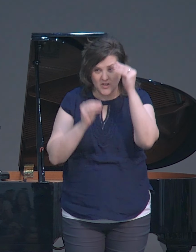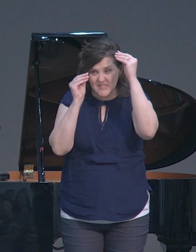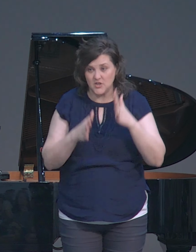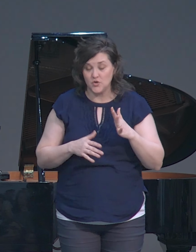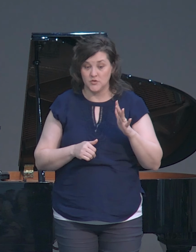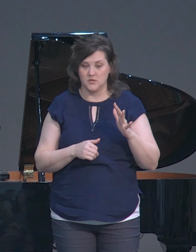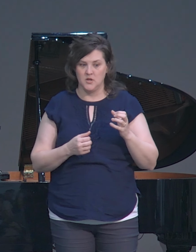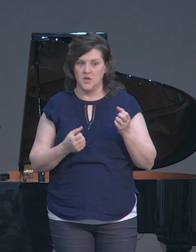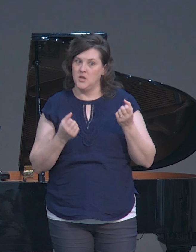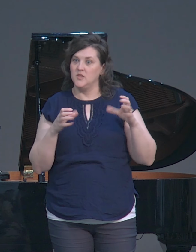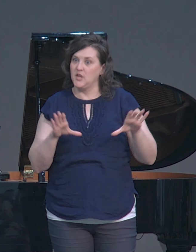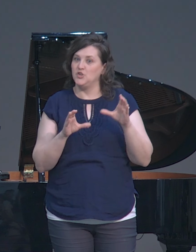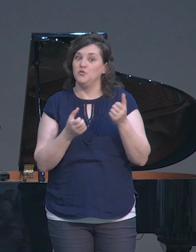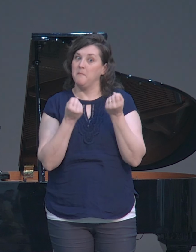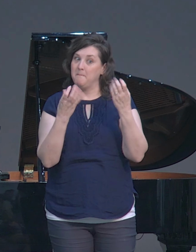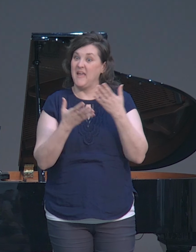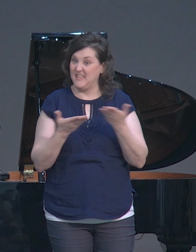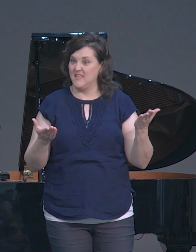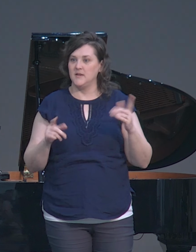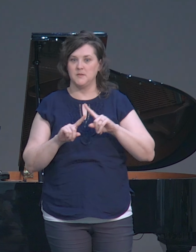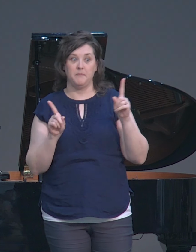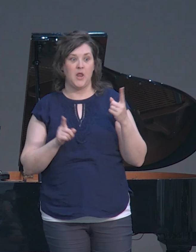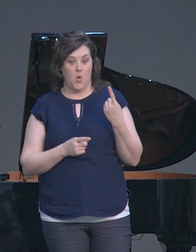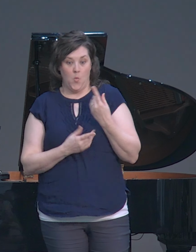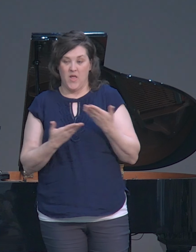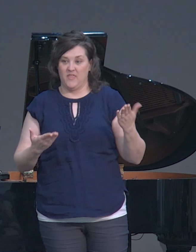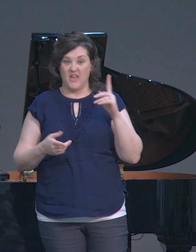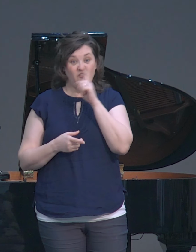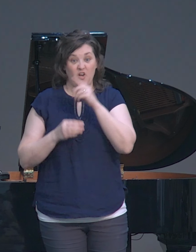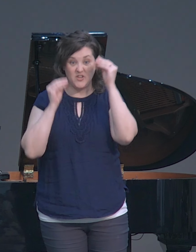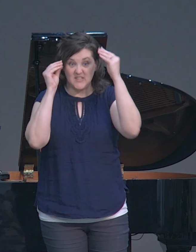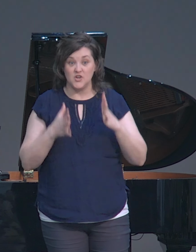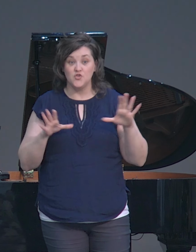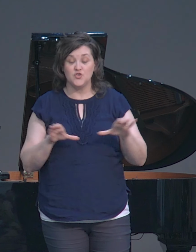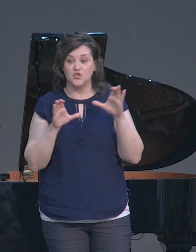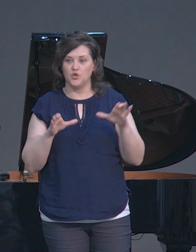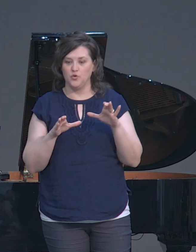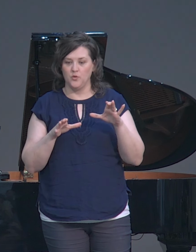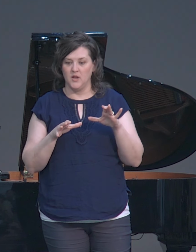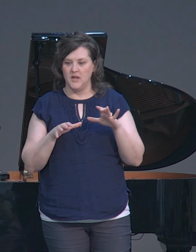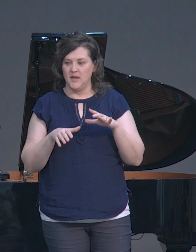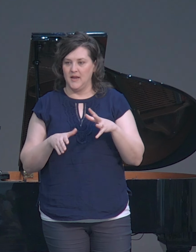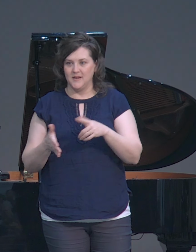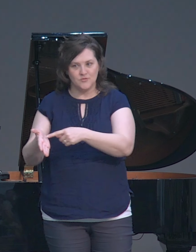one of those things is to teach people to follow a standard that they're not following. Hypocrites.